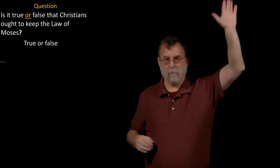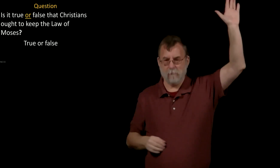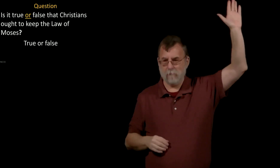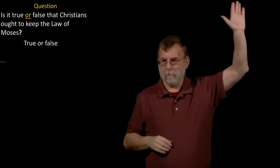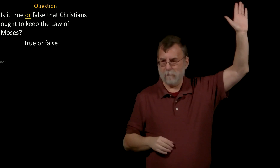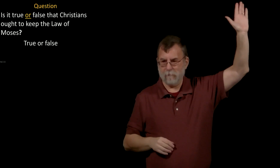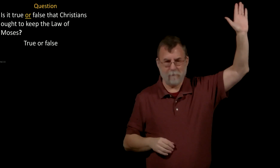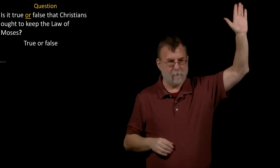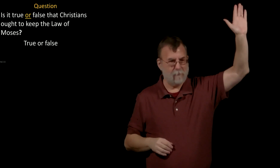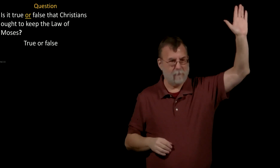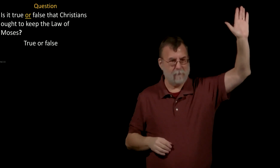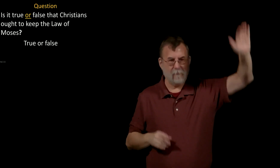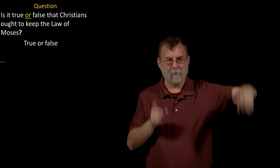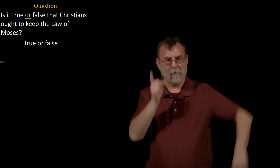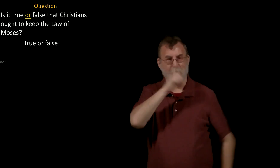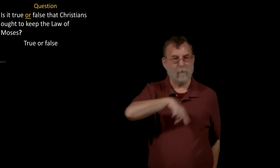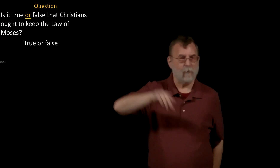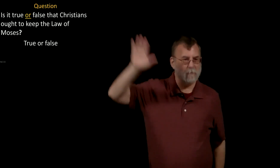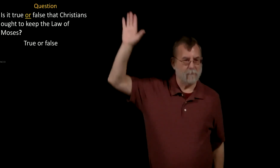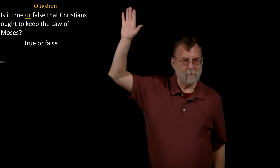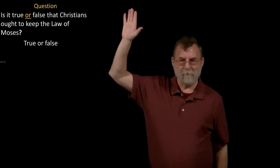How many say true and false?